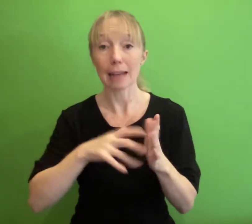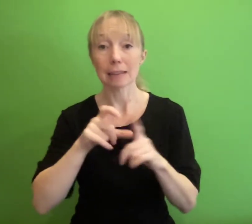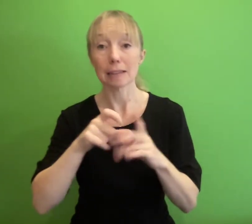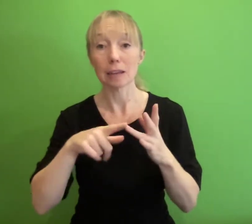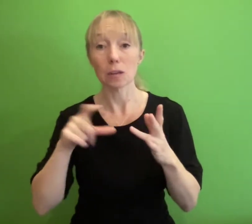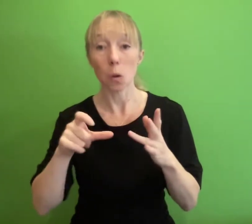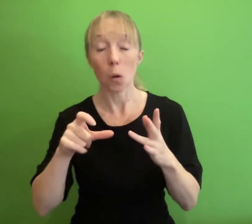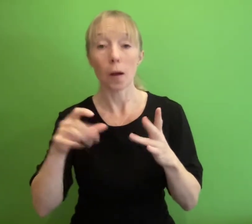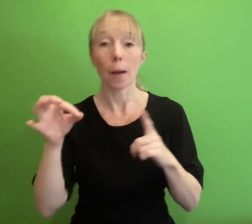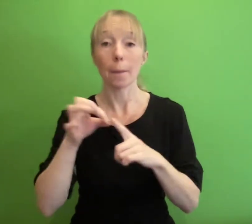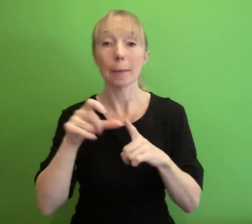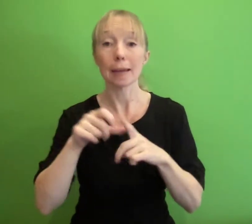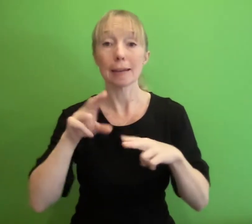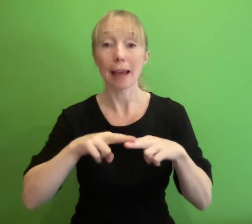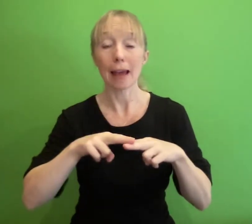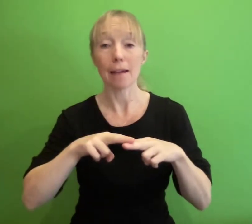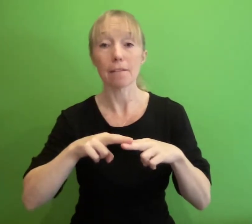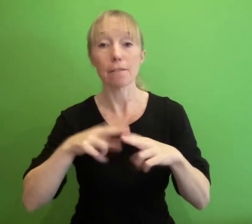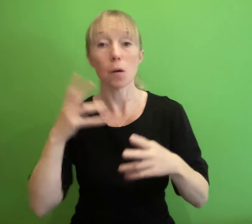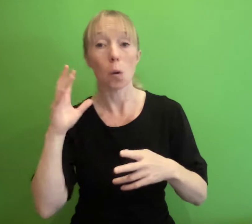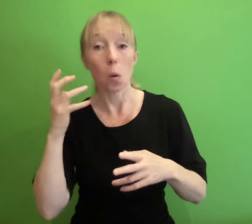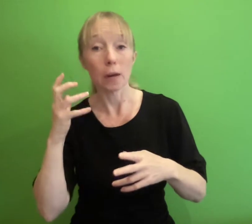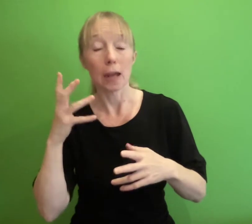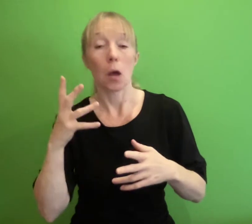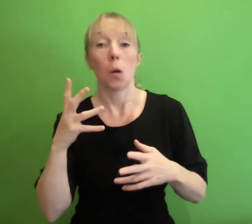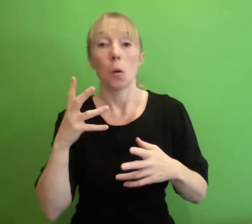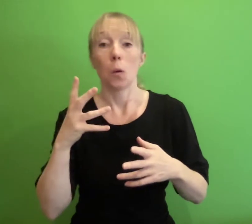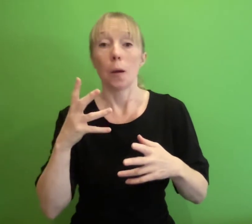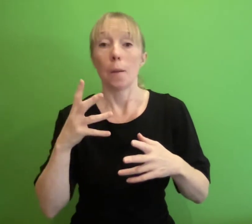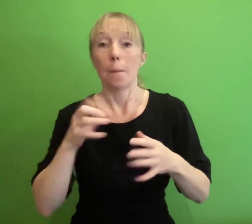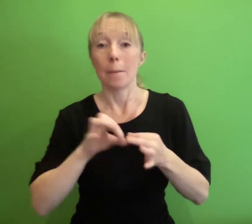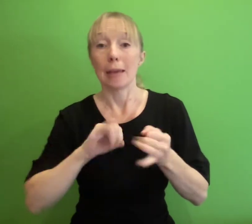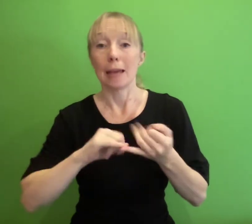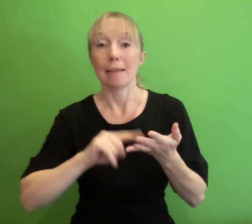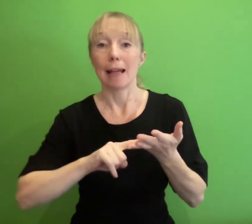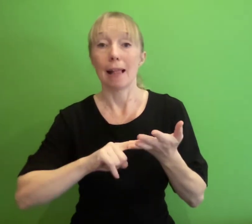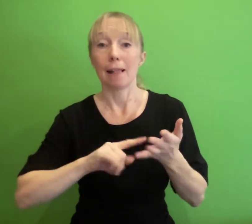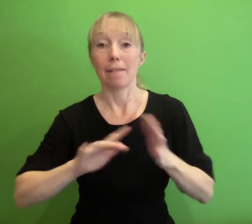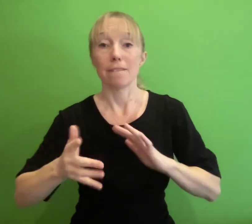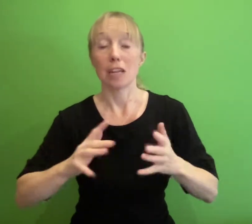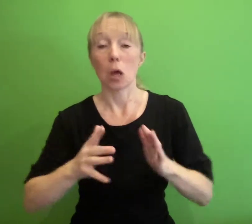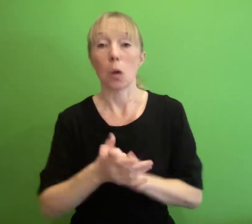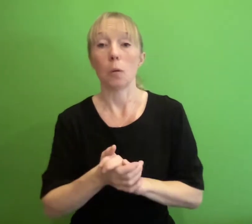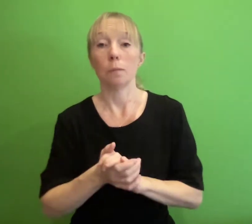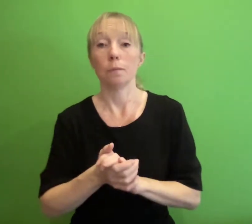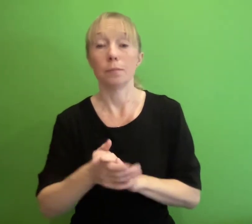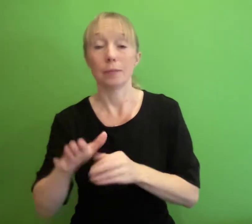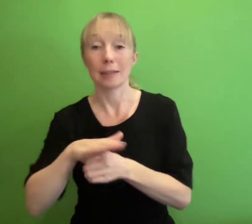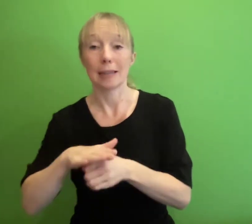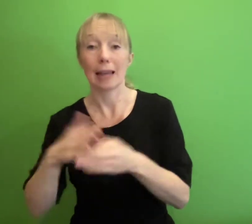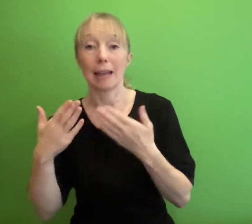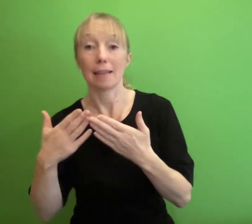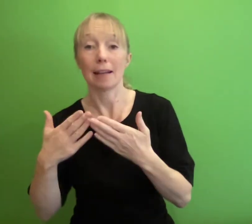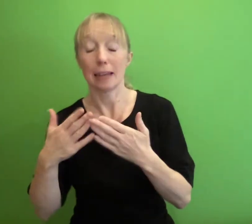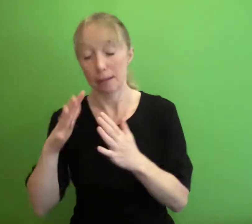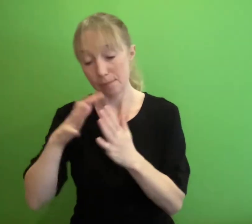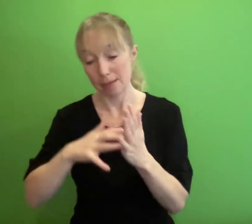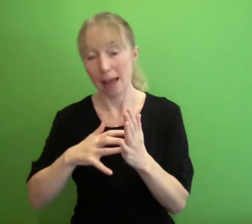PDF, audio, BSL video. Case study, text, doc and